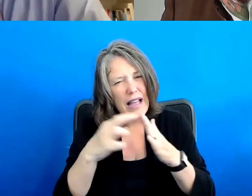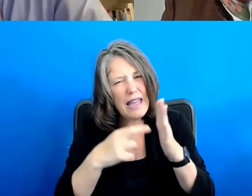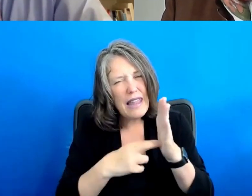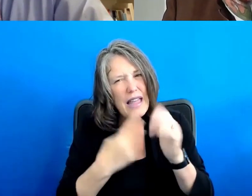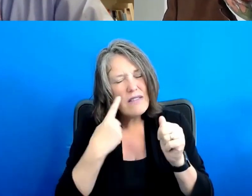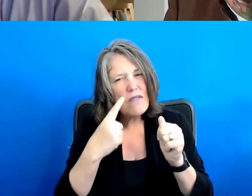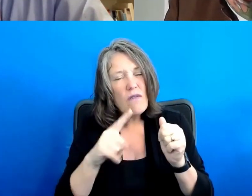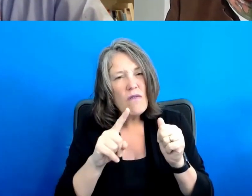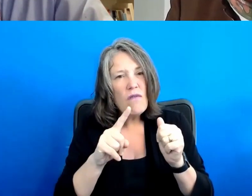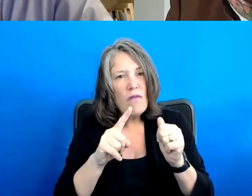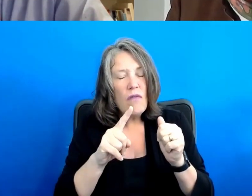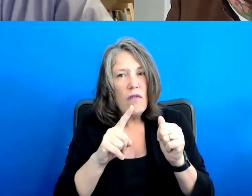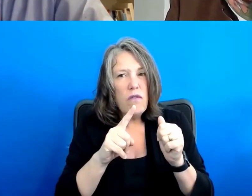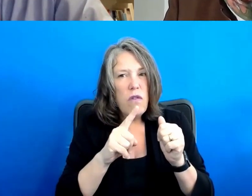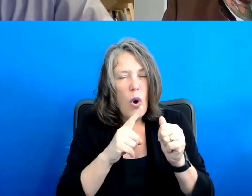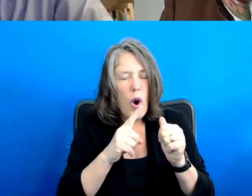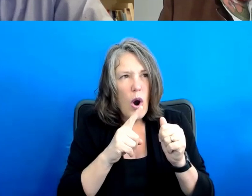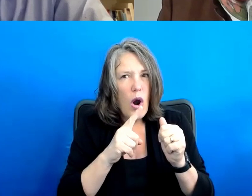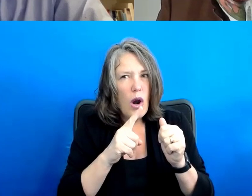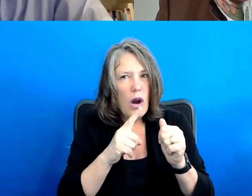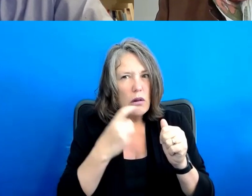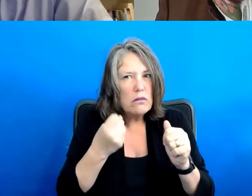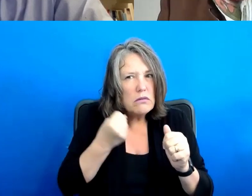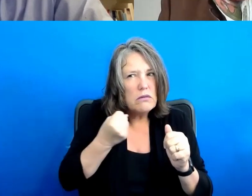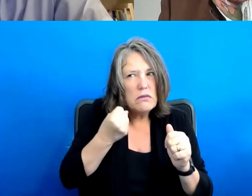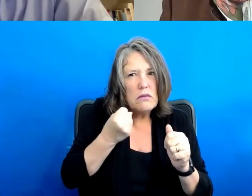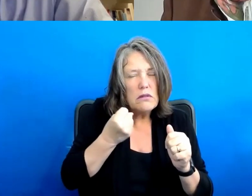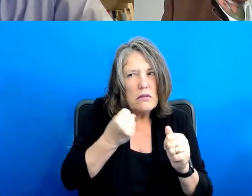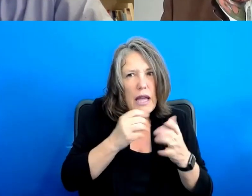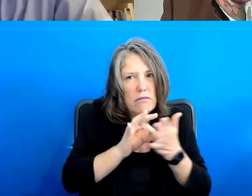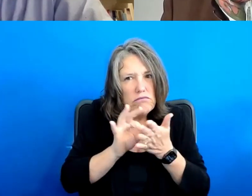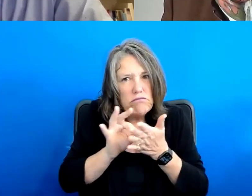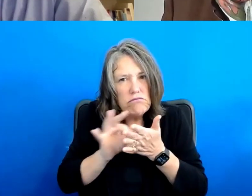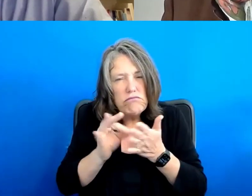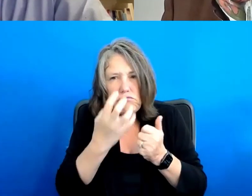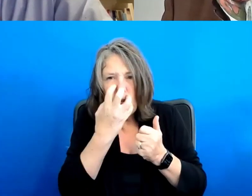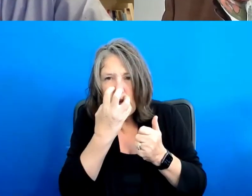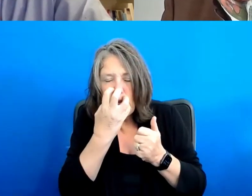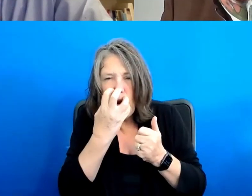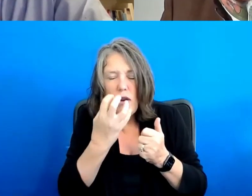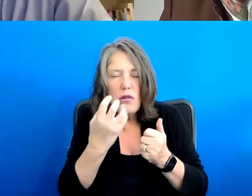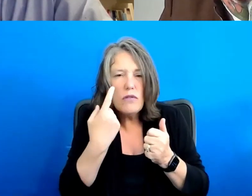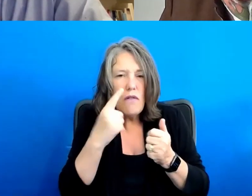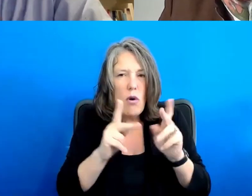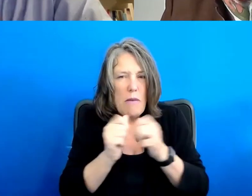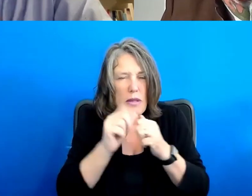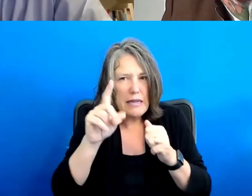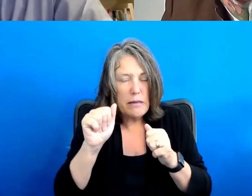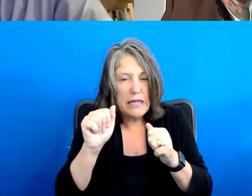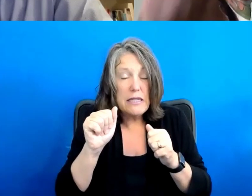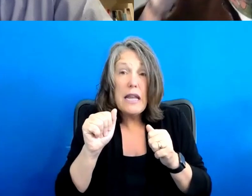ventilators for people with disabilities. And the Office of Civil Rights pushed back very, very